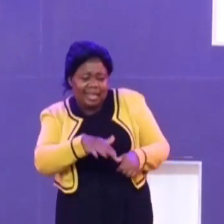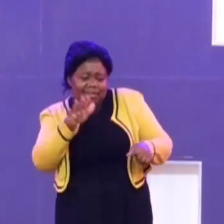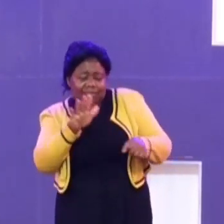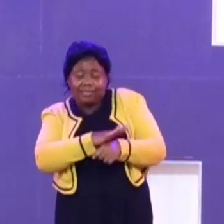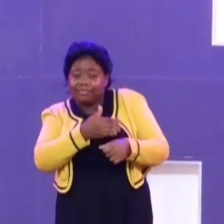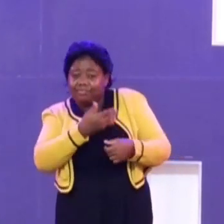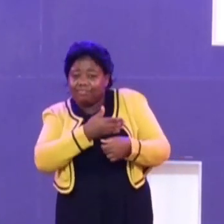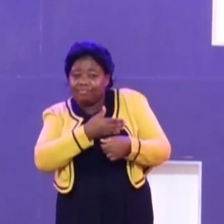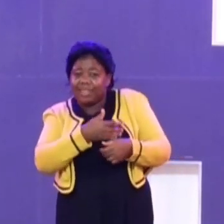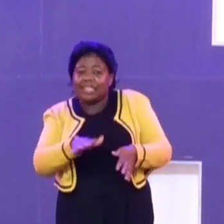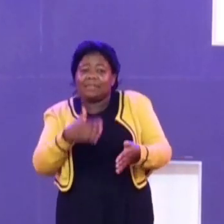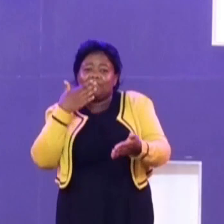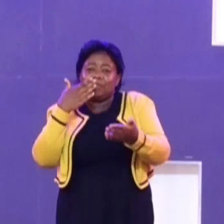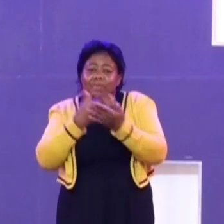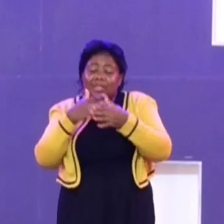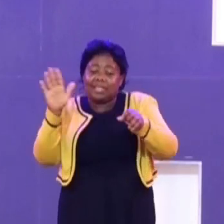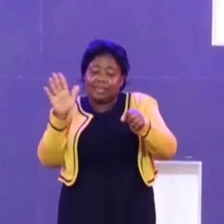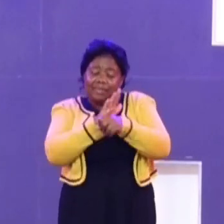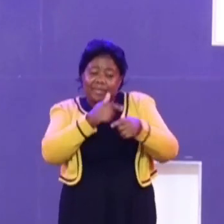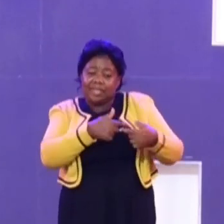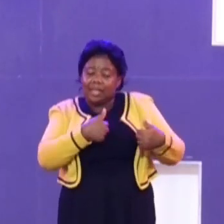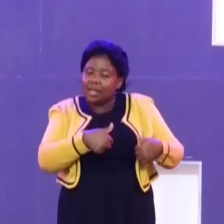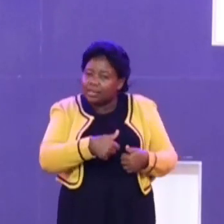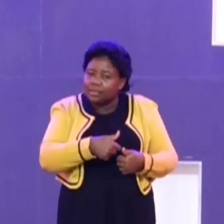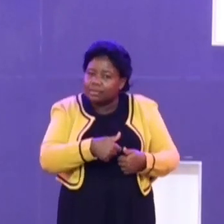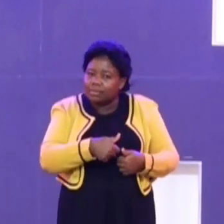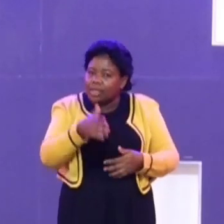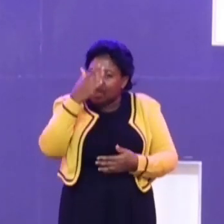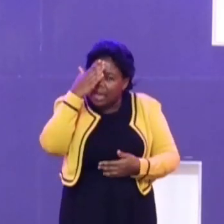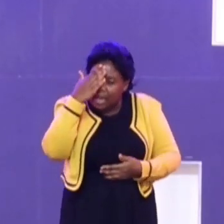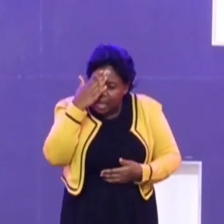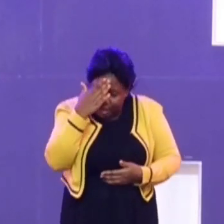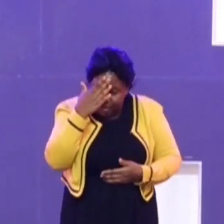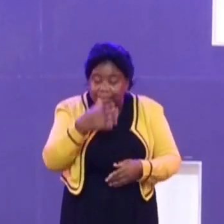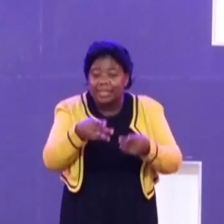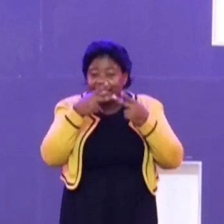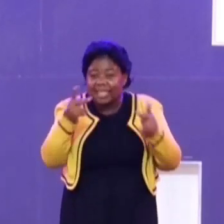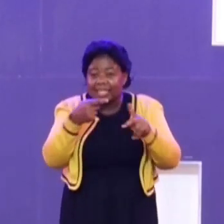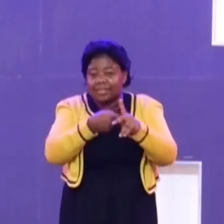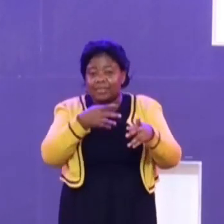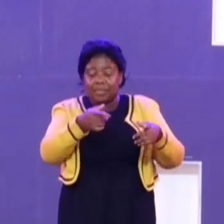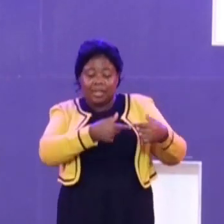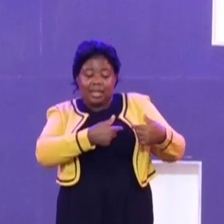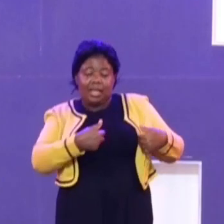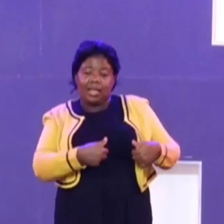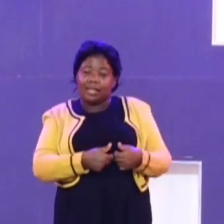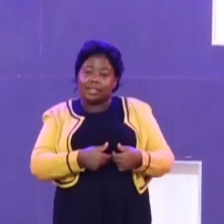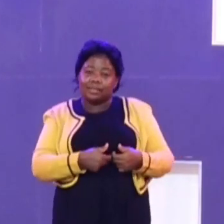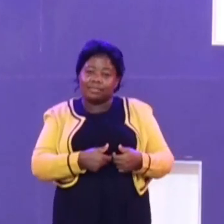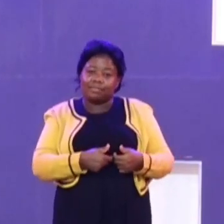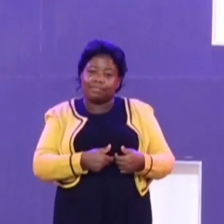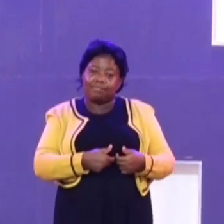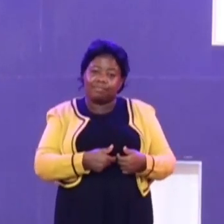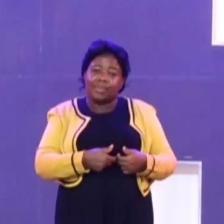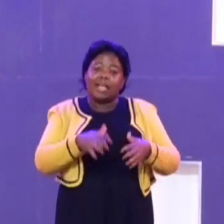heart. Bubeera bulungi n'empulira ng'eva mu mutima. Humbleness comes from the heart. Obukakamu buva mu mutima. And